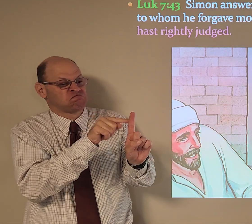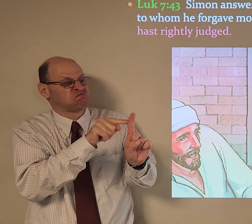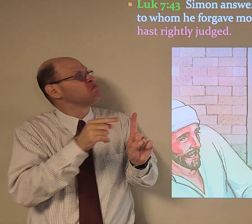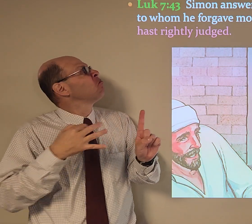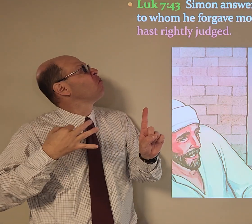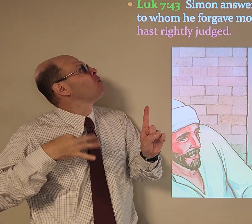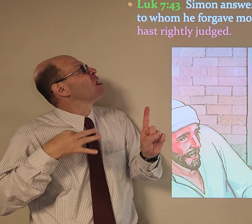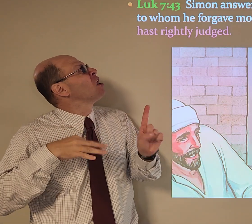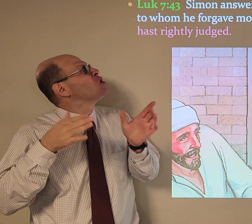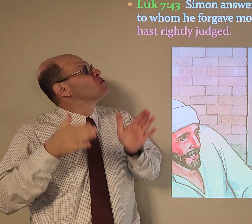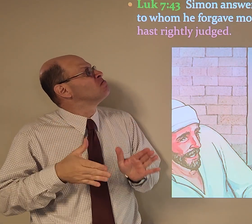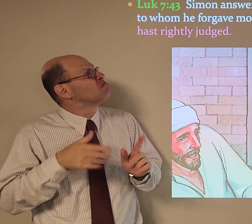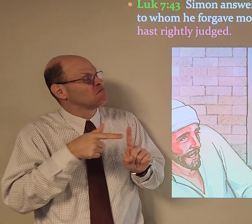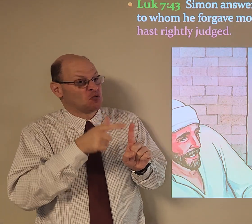I suppose he